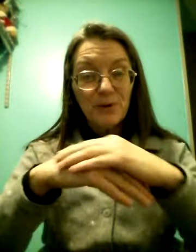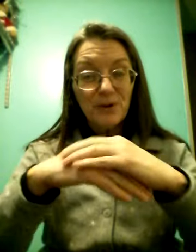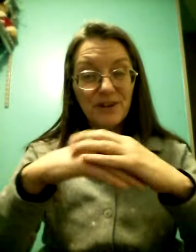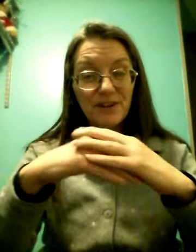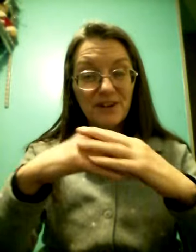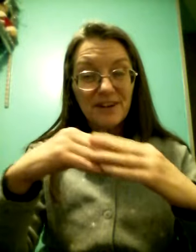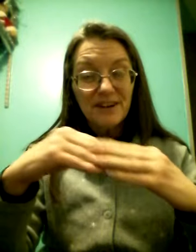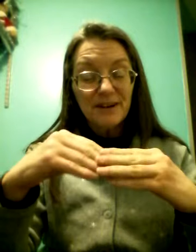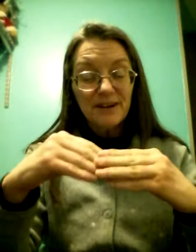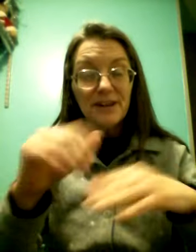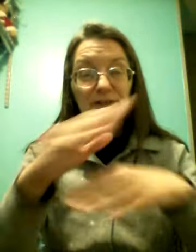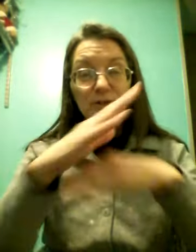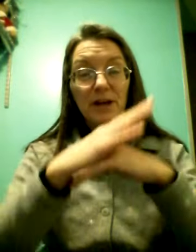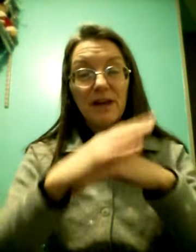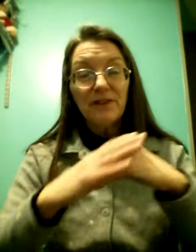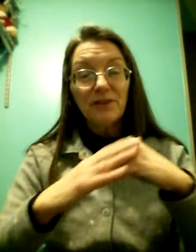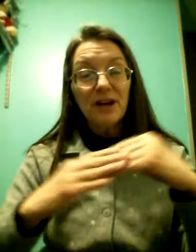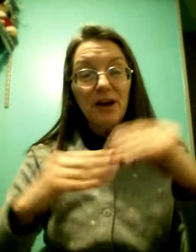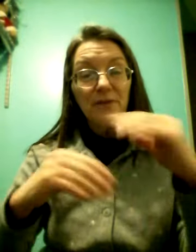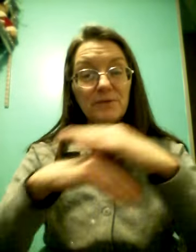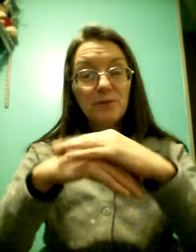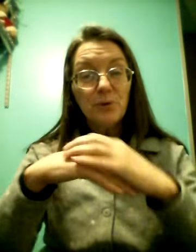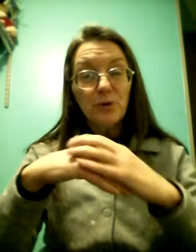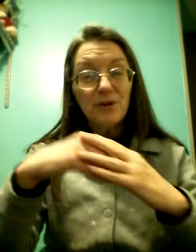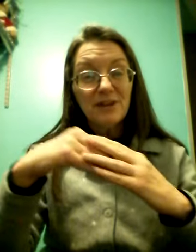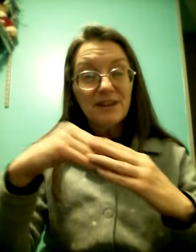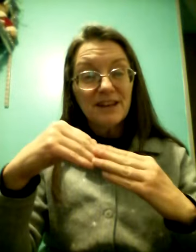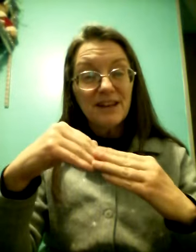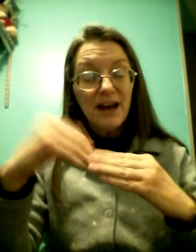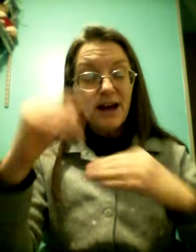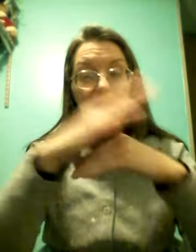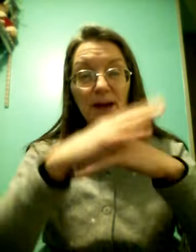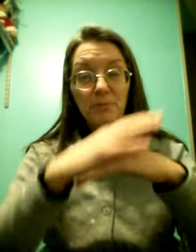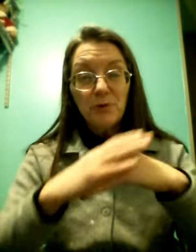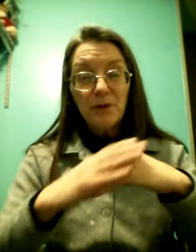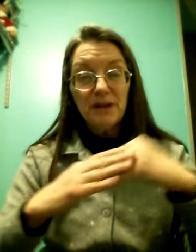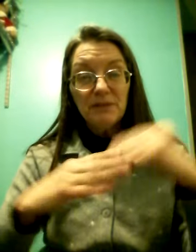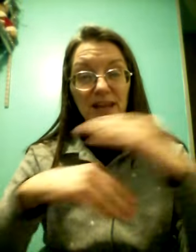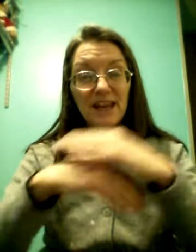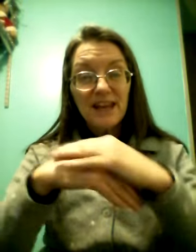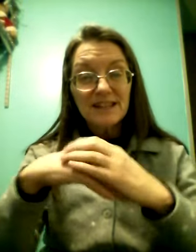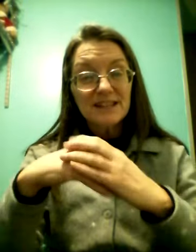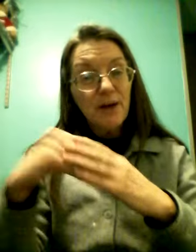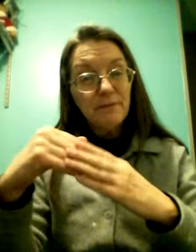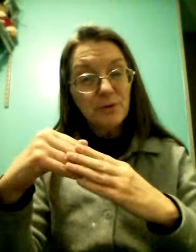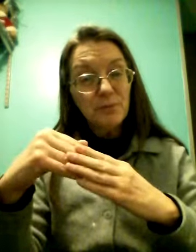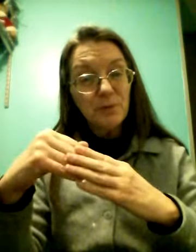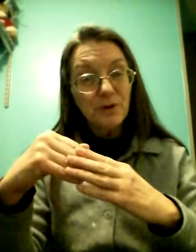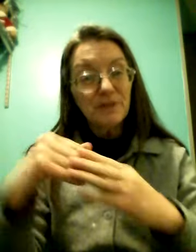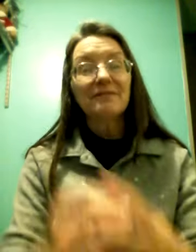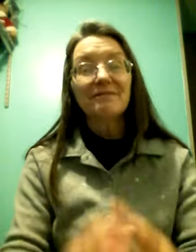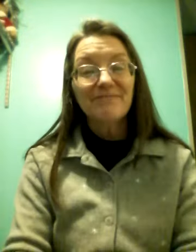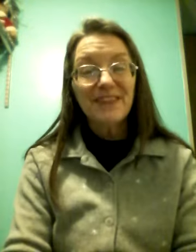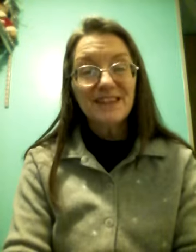Comfortable. So when I feel comfortable, I'm rubbing my hands. Comfortable. That's